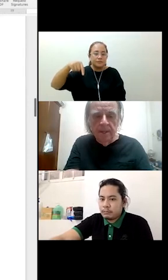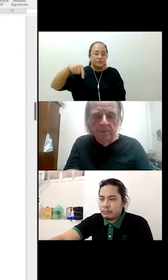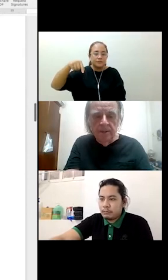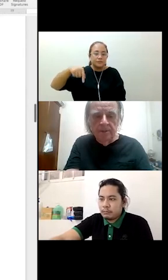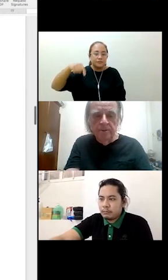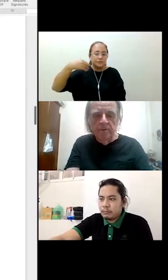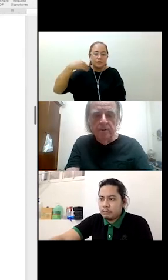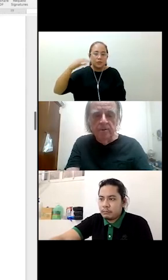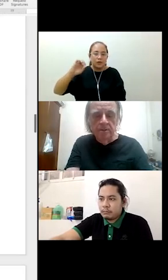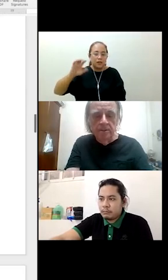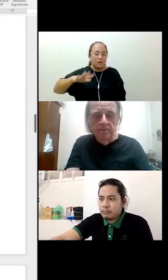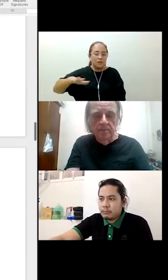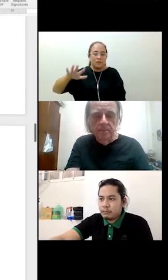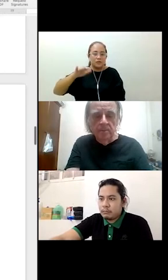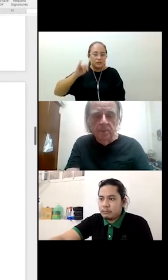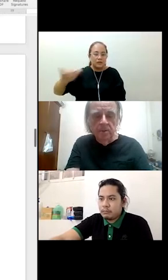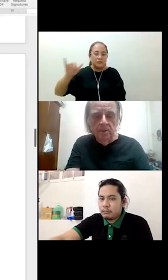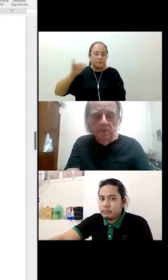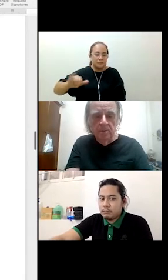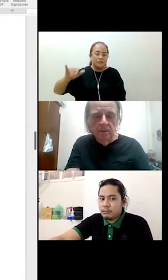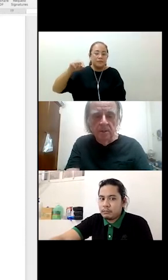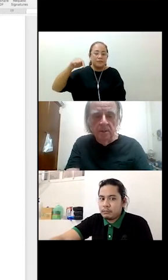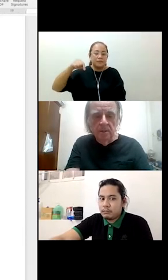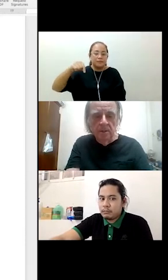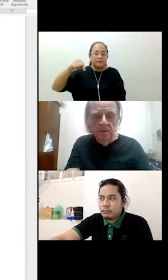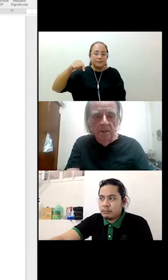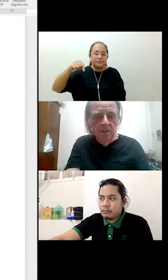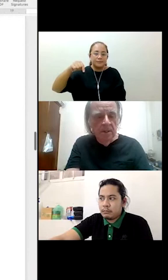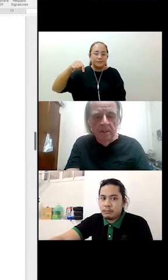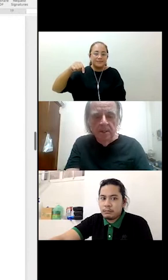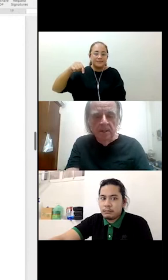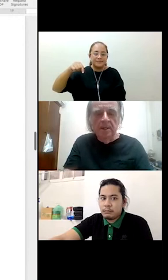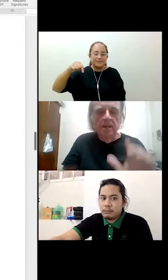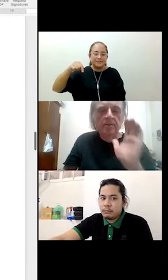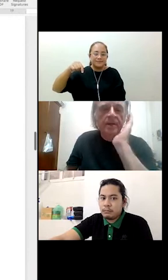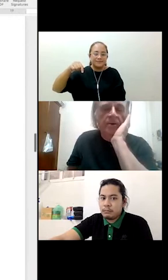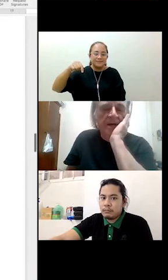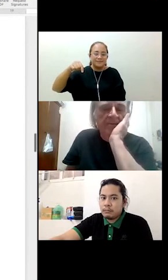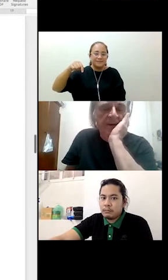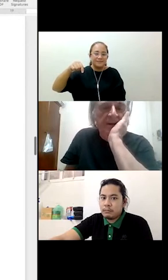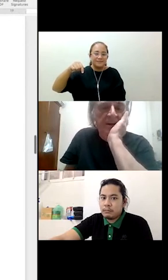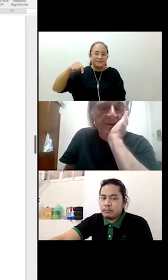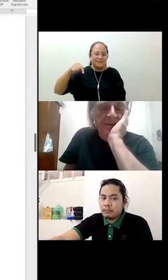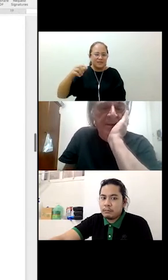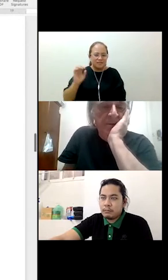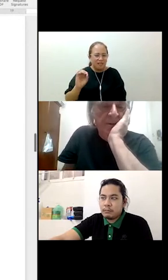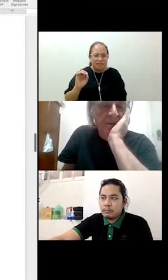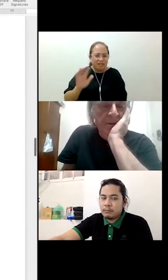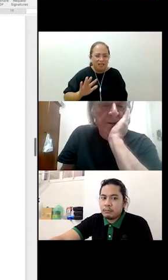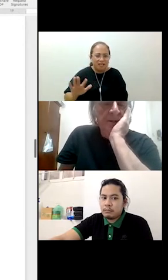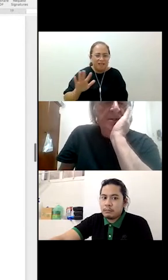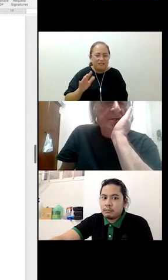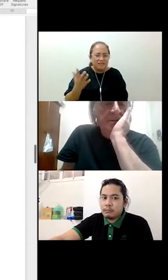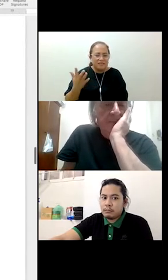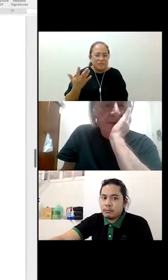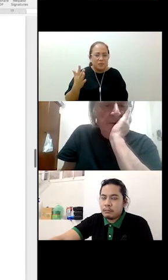Nothing by location. They're all the same. Okay. Yeah, I don't think you have any that are distinguished